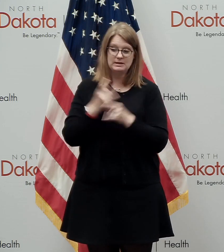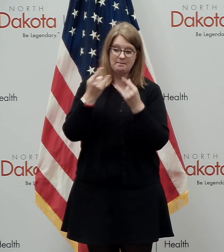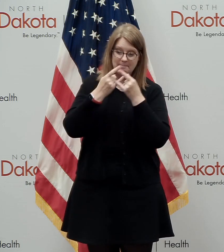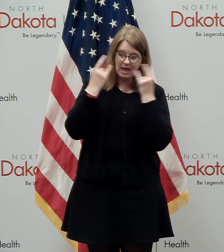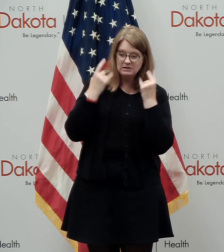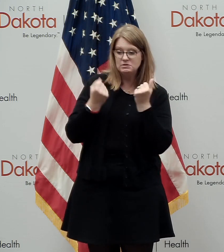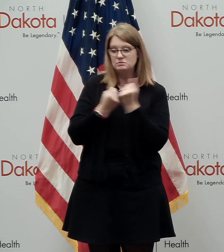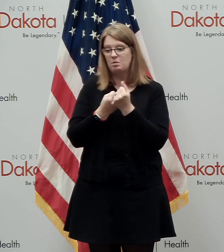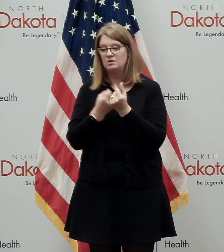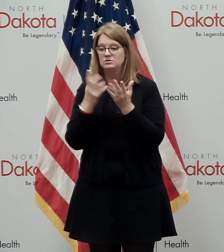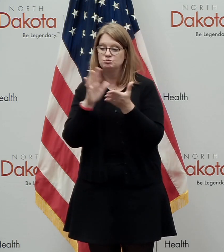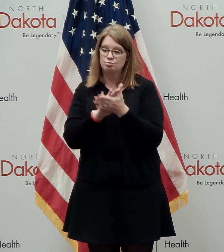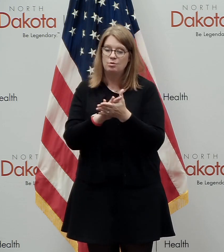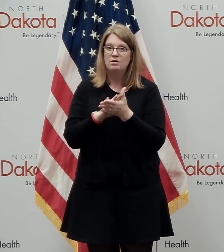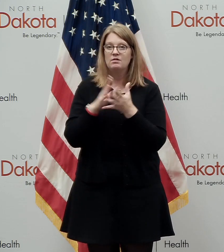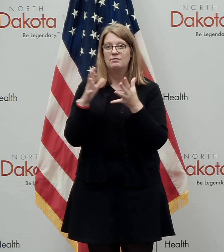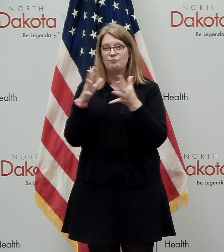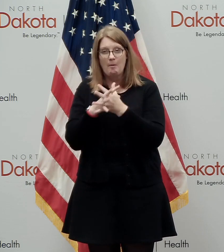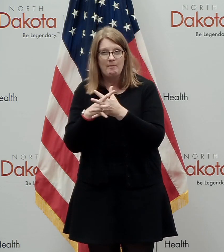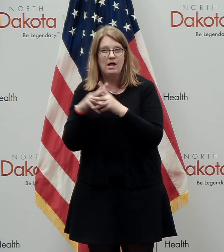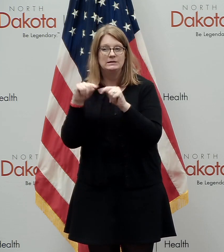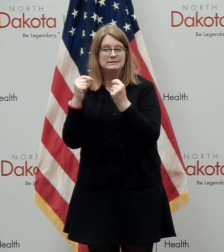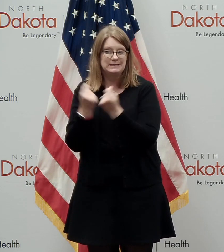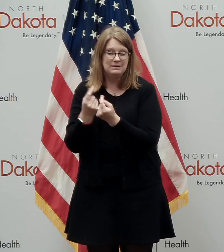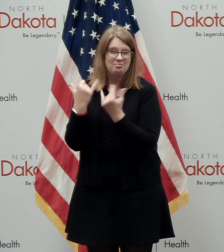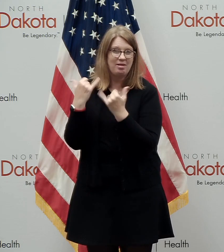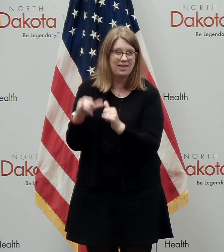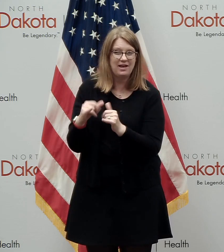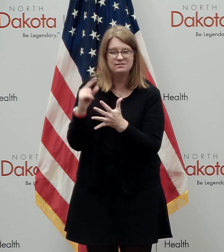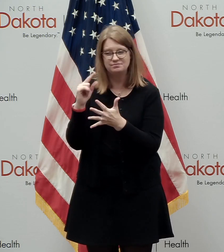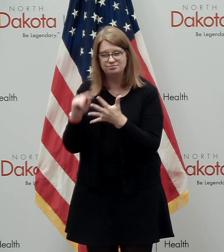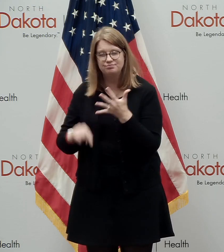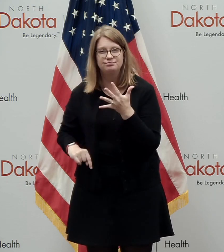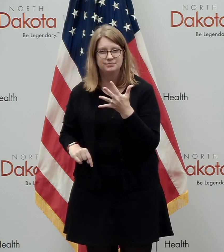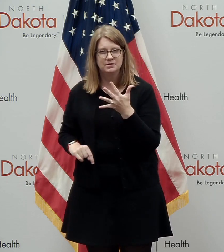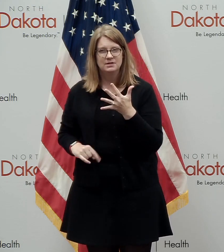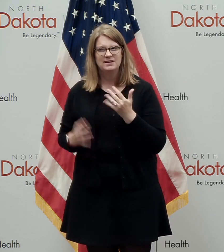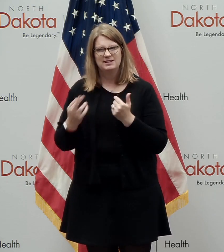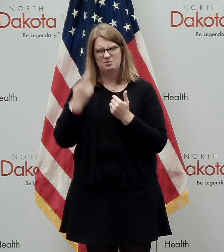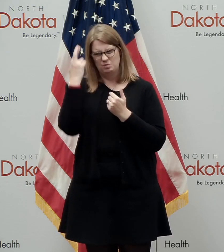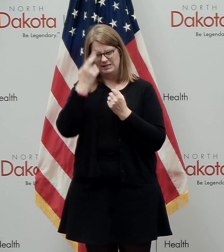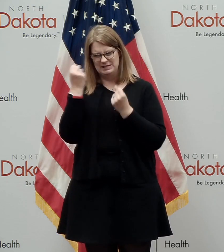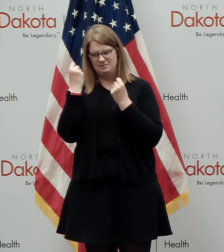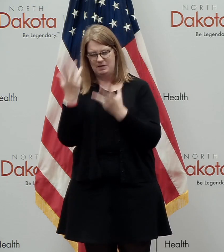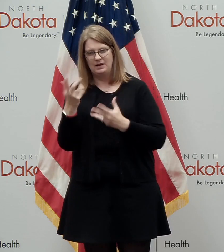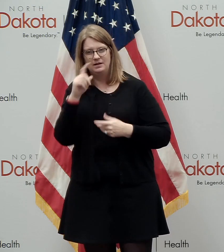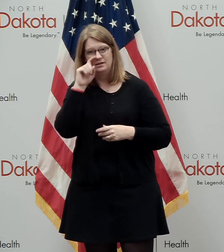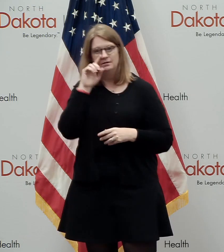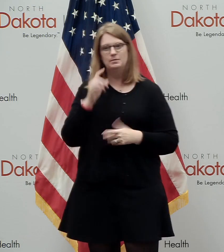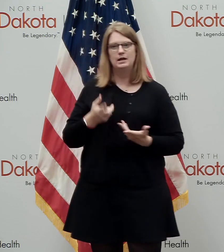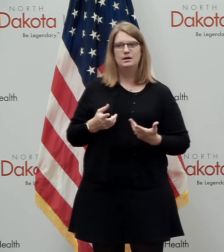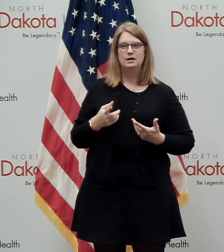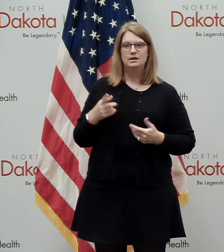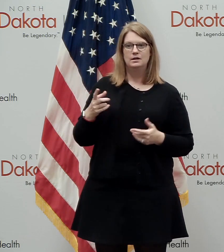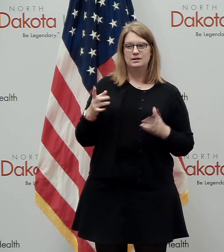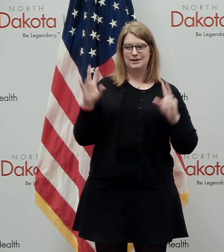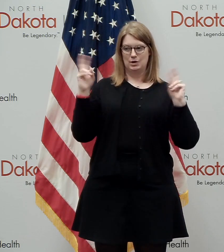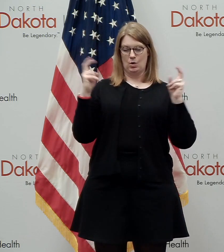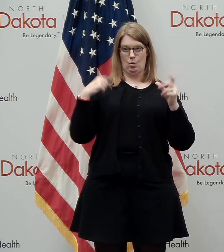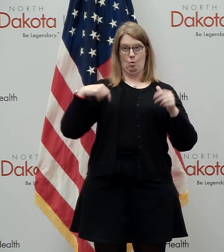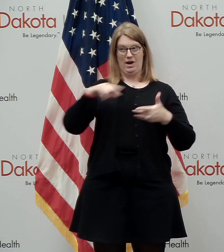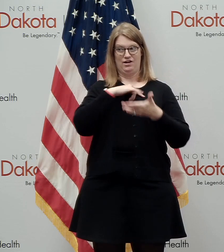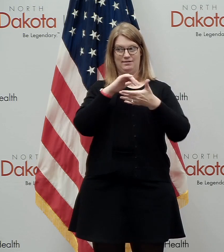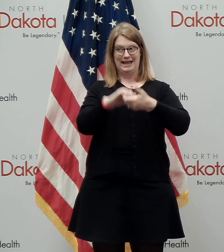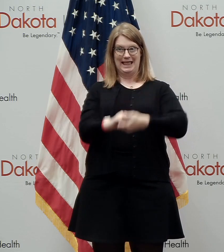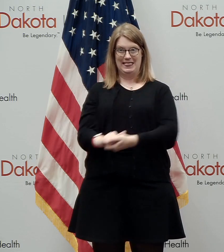doing it so they can keep their football team on the field. I mean, there's a lot of reasons why people, when you have it, we're in it together is not just a slogan. We are in it